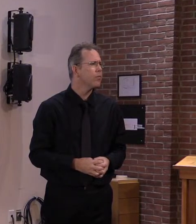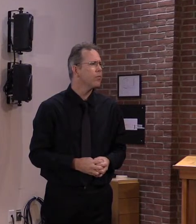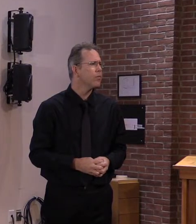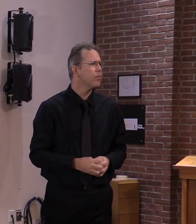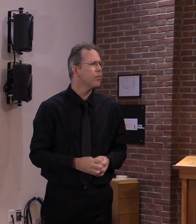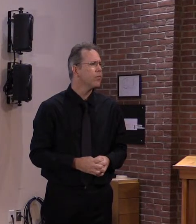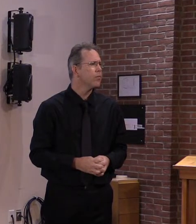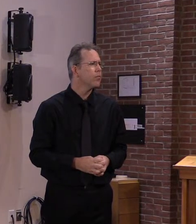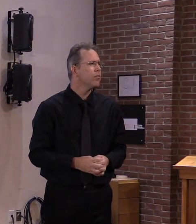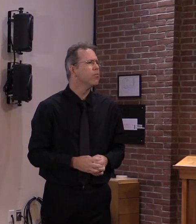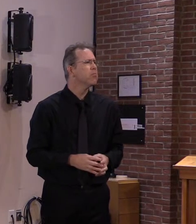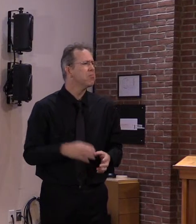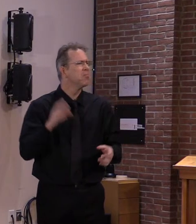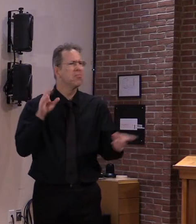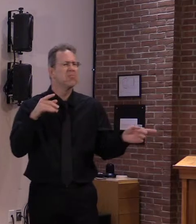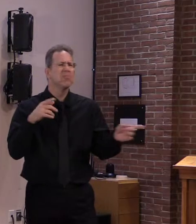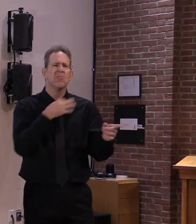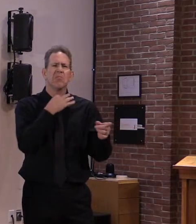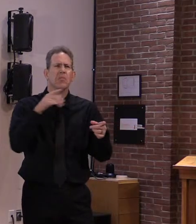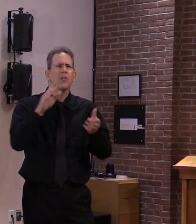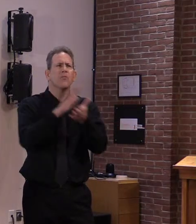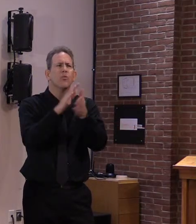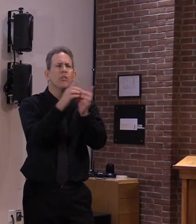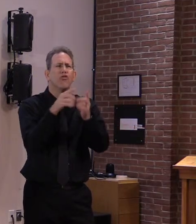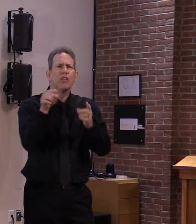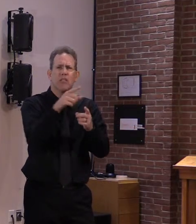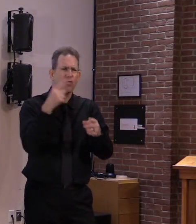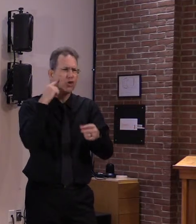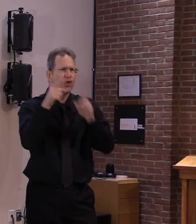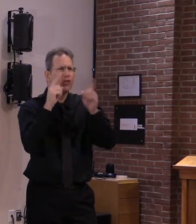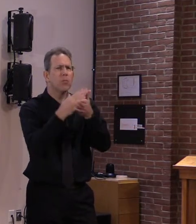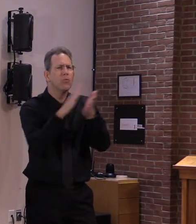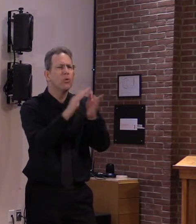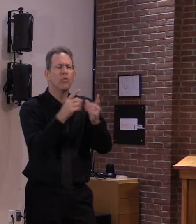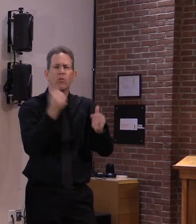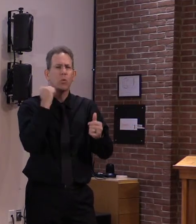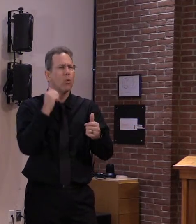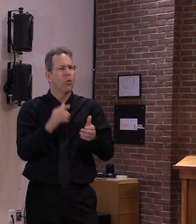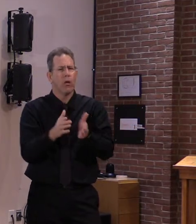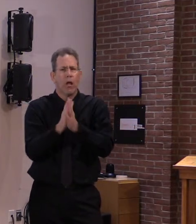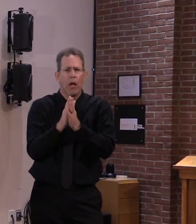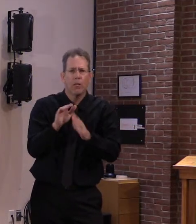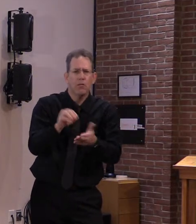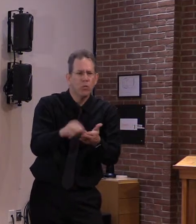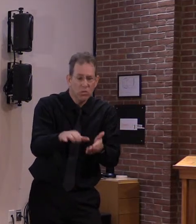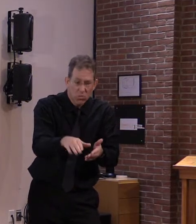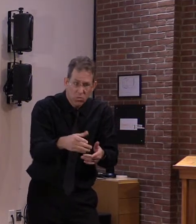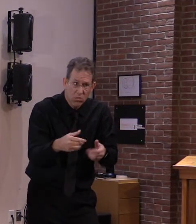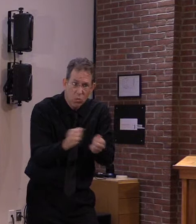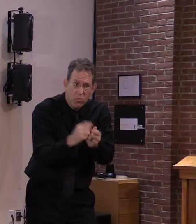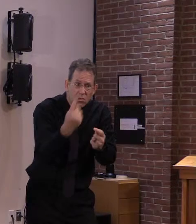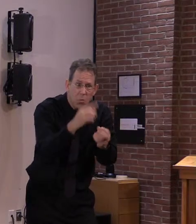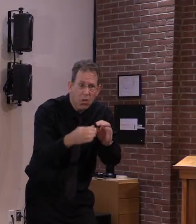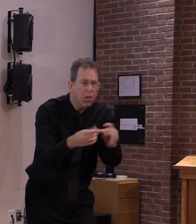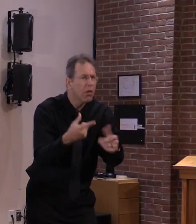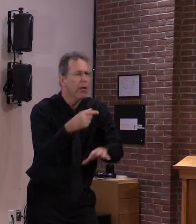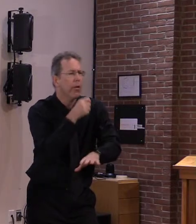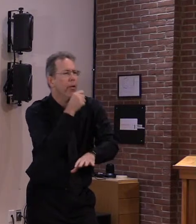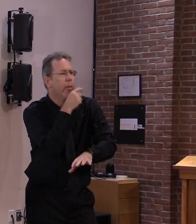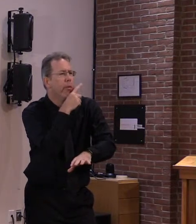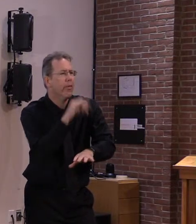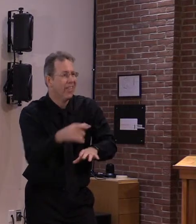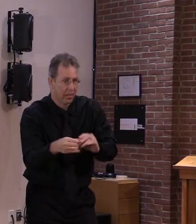was the interview of a person that occurred on Friday the 20th, and the other was an operational briefing that occurred prior to the test result coming